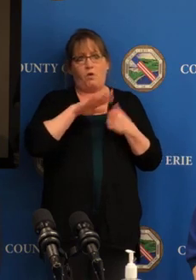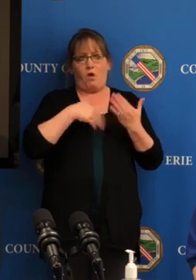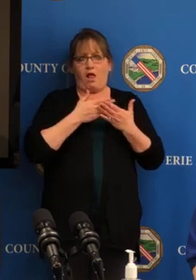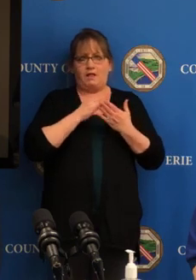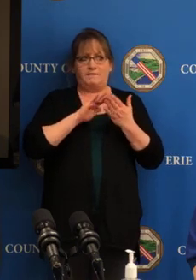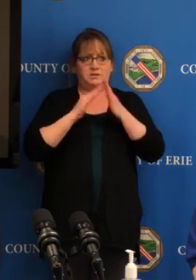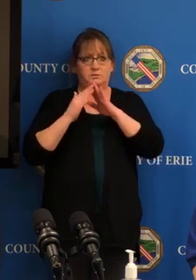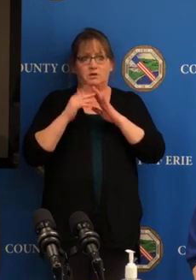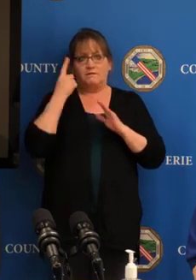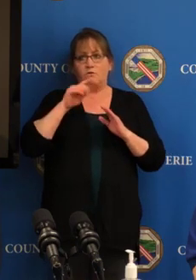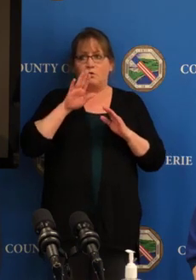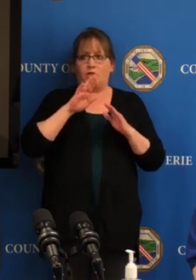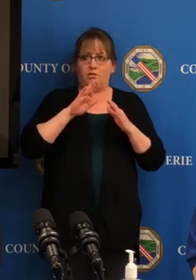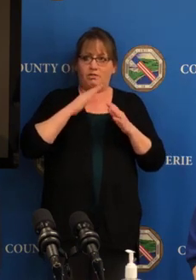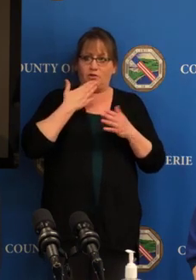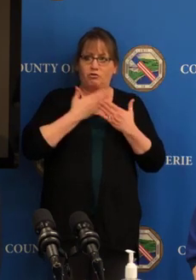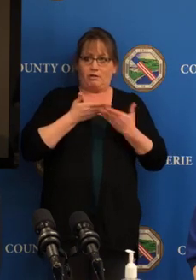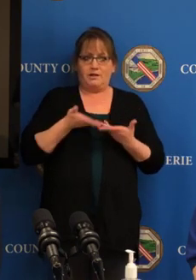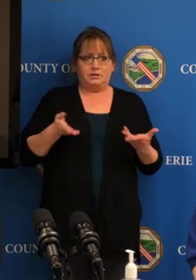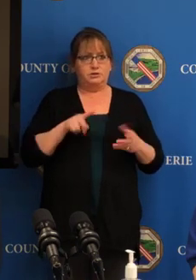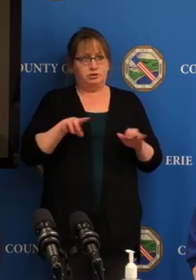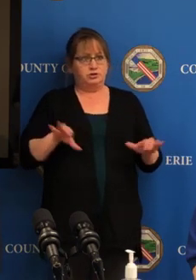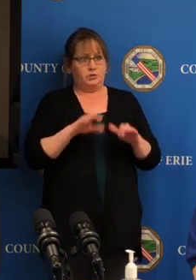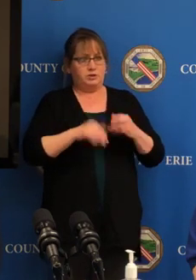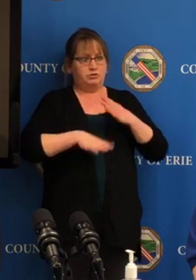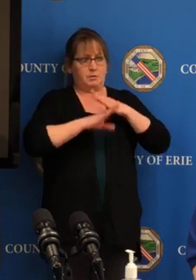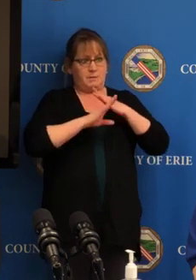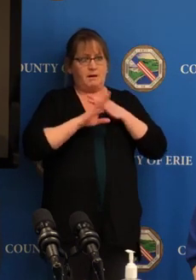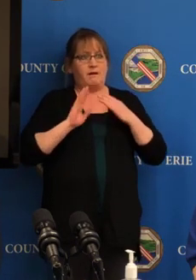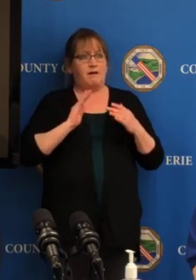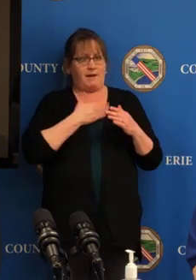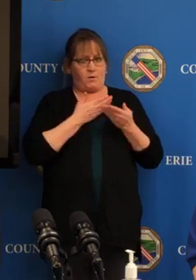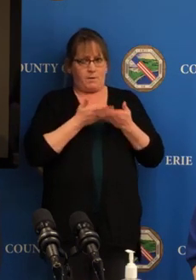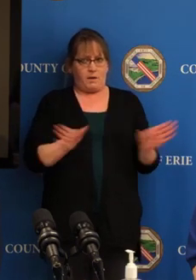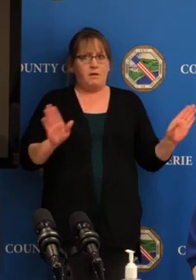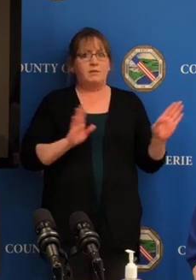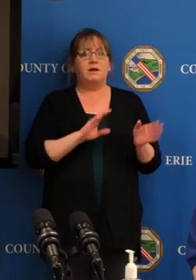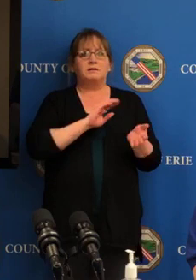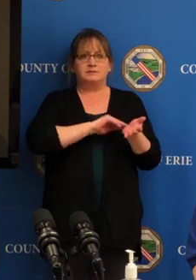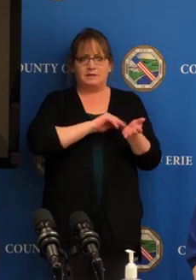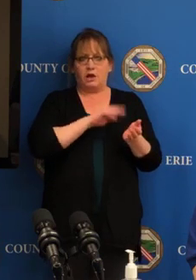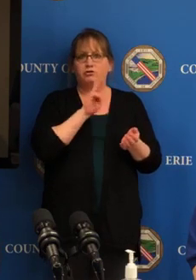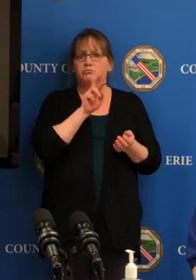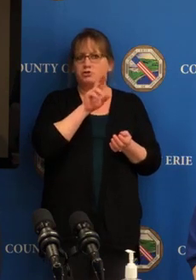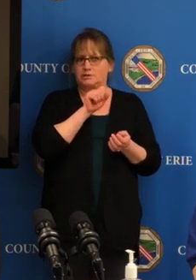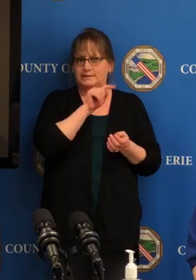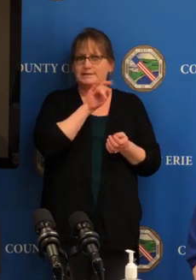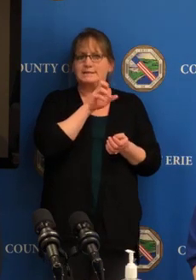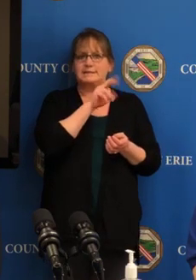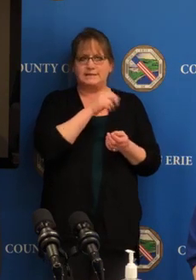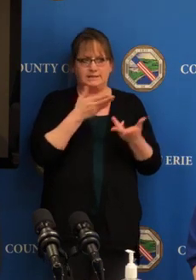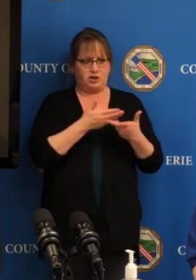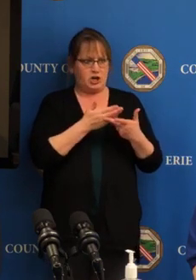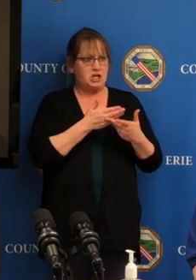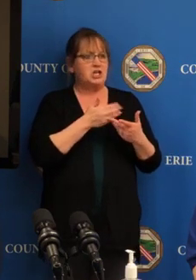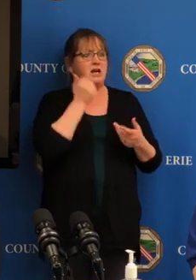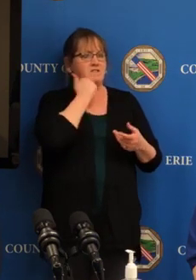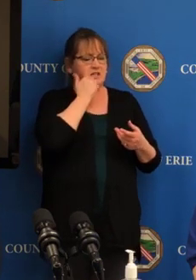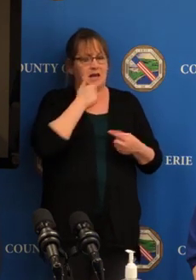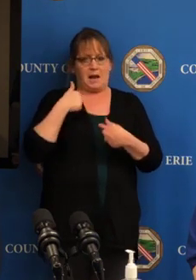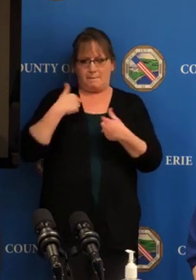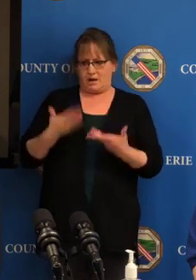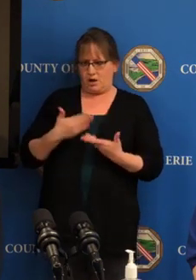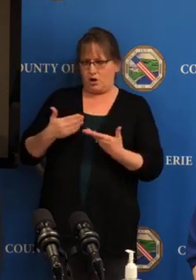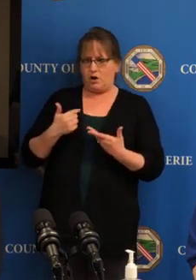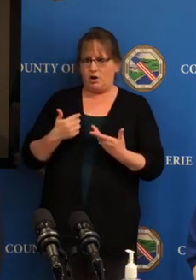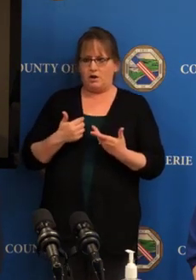good that you're doing to protect our public. Dr. Gail Burstein is here every day. I've been here every day, but taking off a little bit every now and then from a